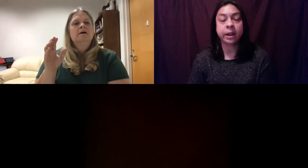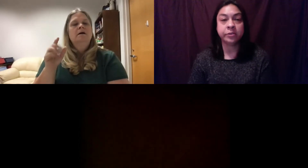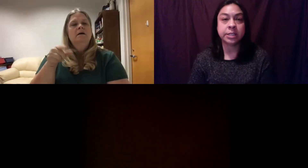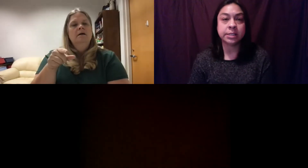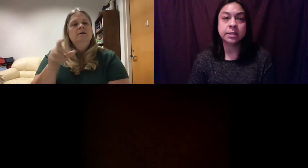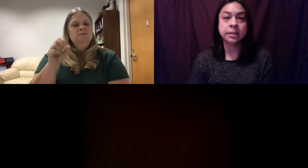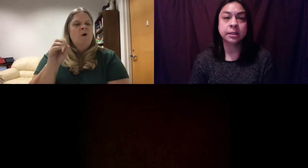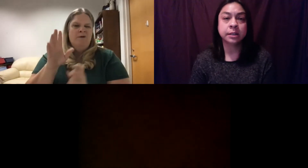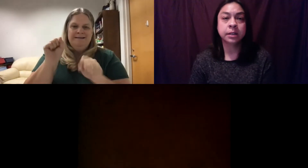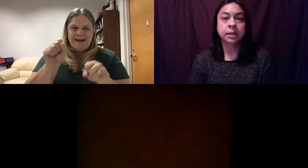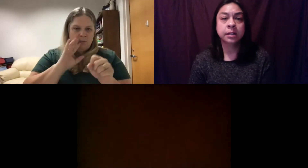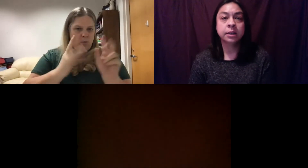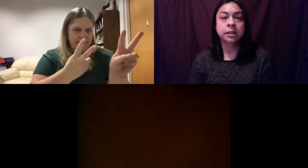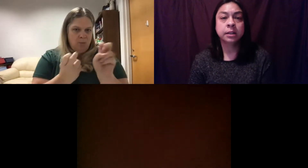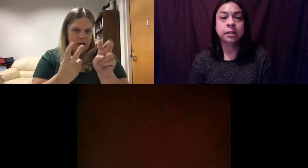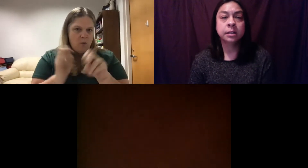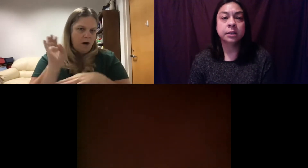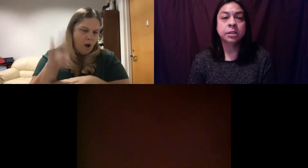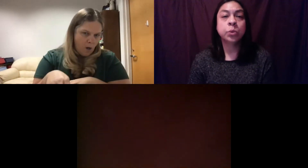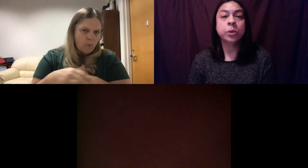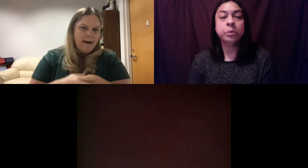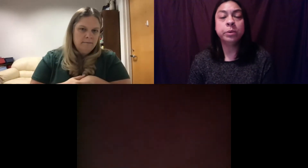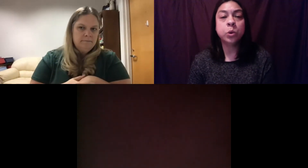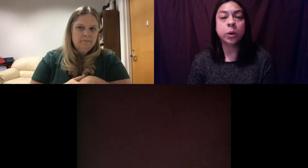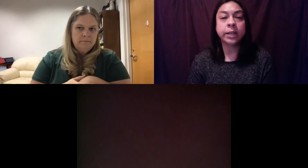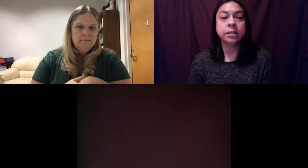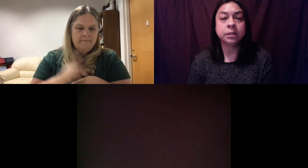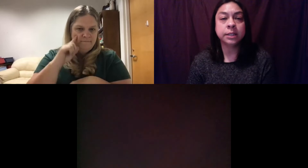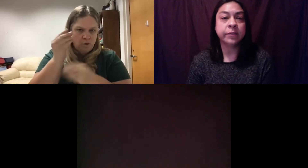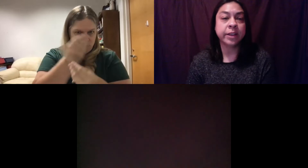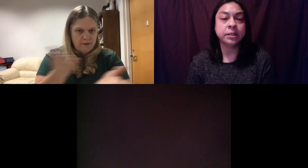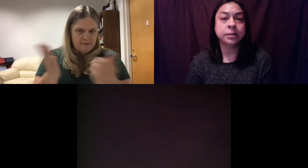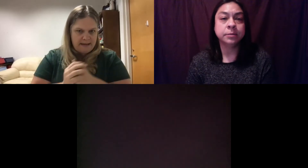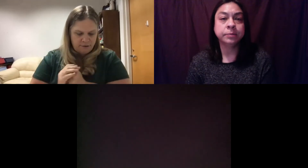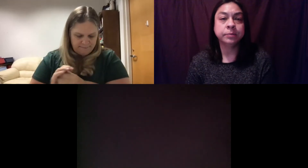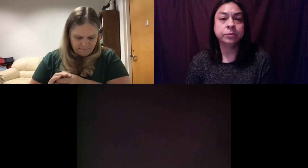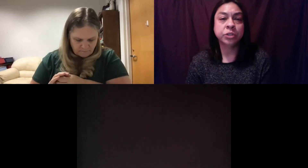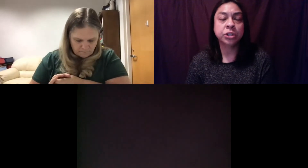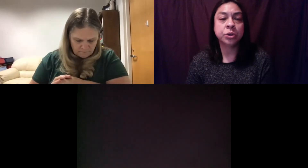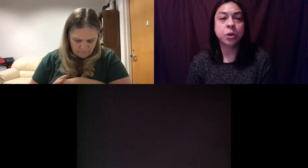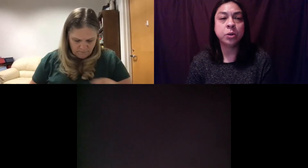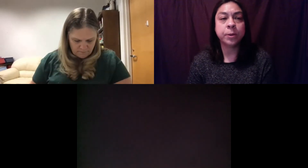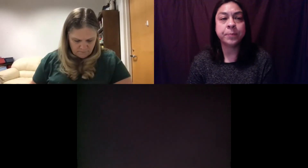through Canvas. So we will be recording this event. just so you all know.